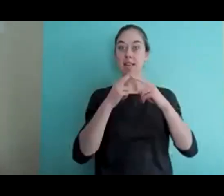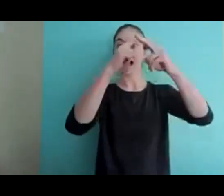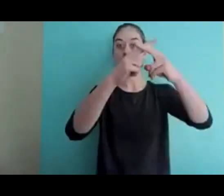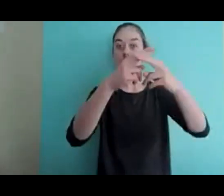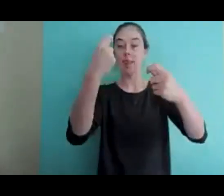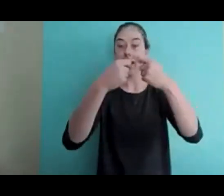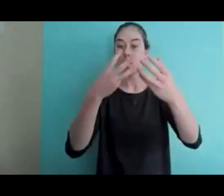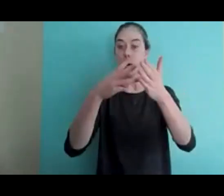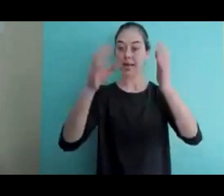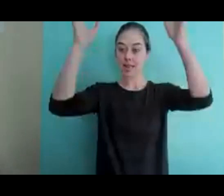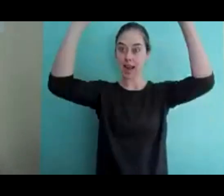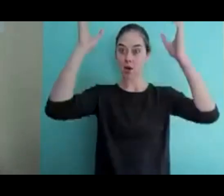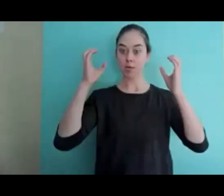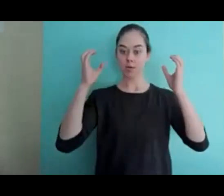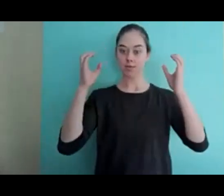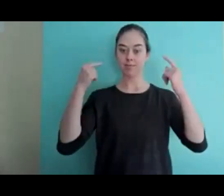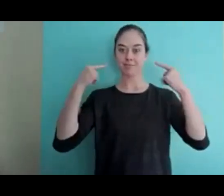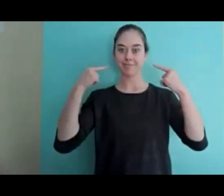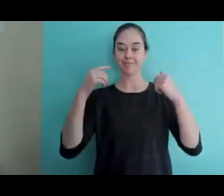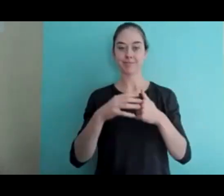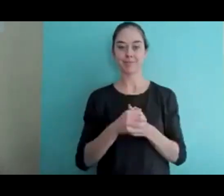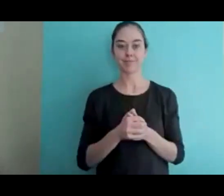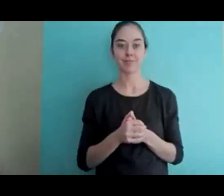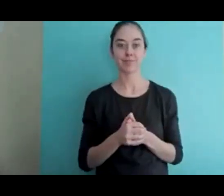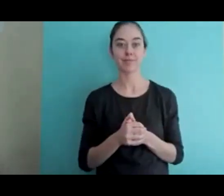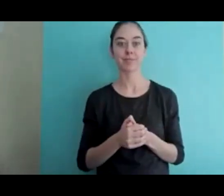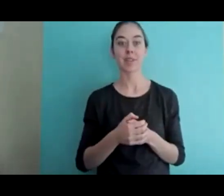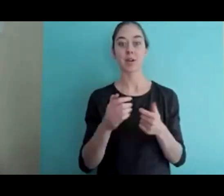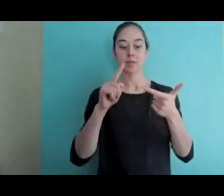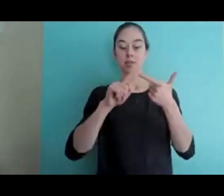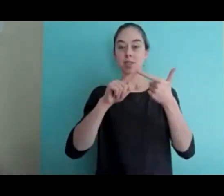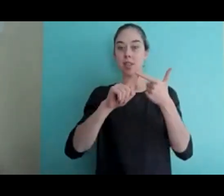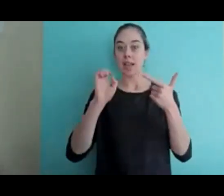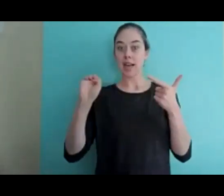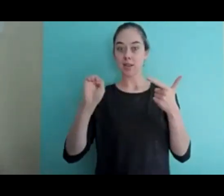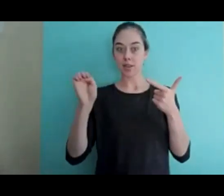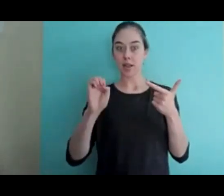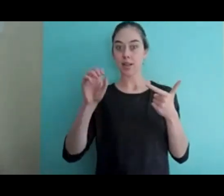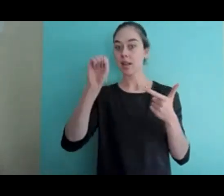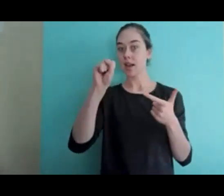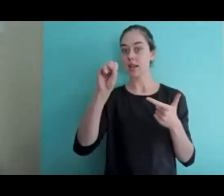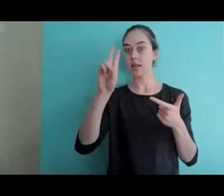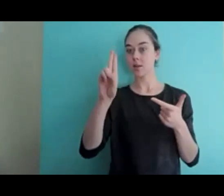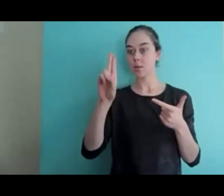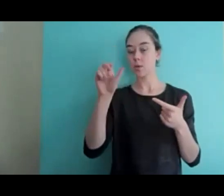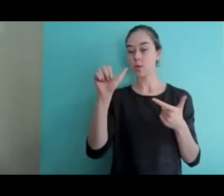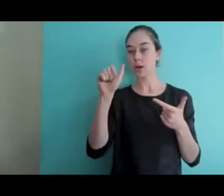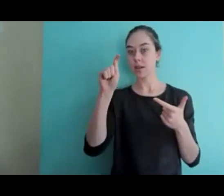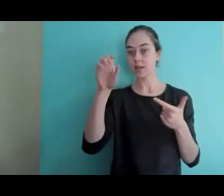in. Okay. Now, second one is squats. But this time you can put down the water